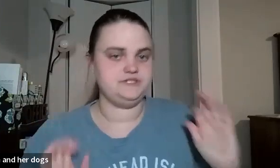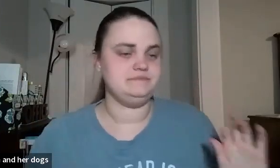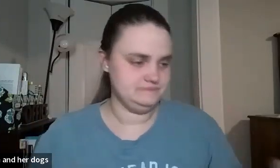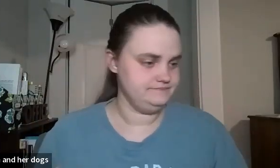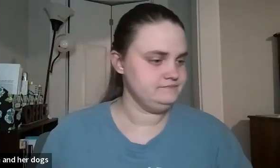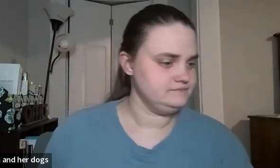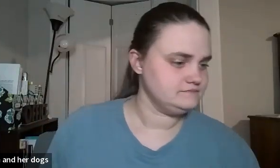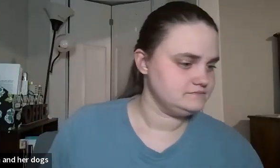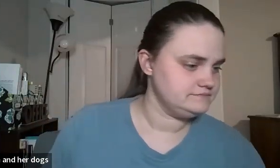person.